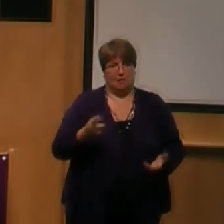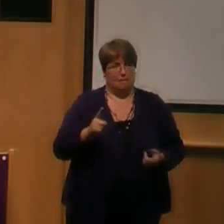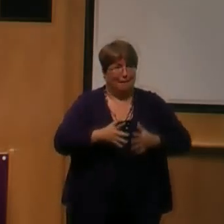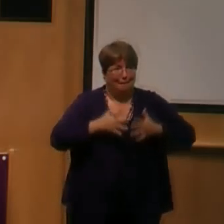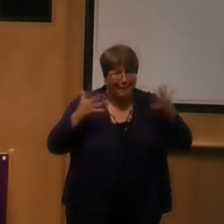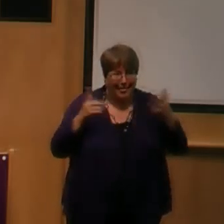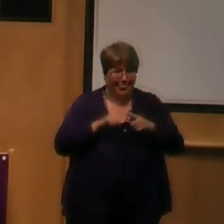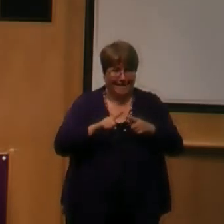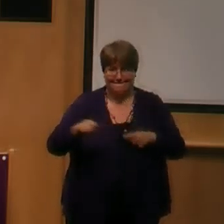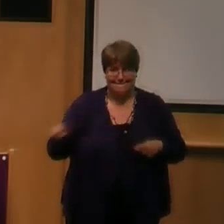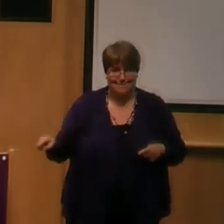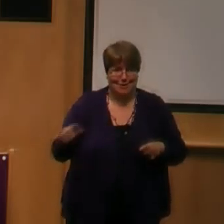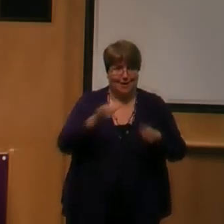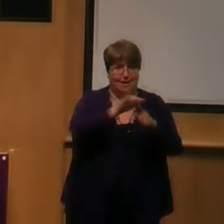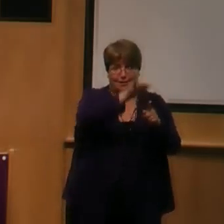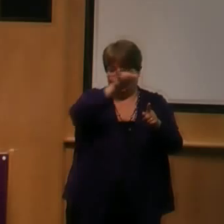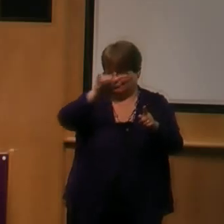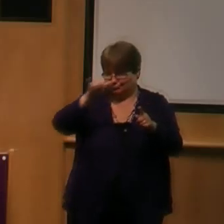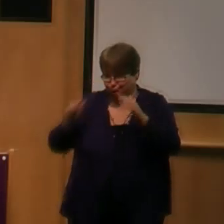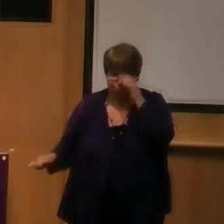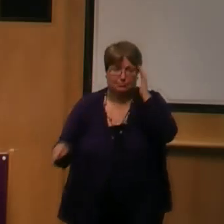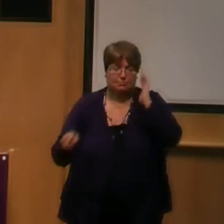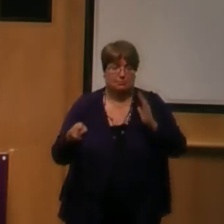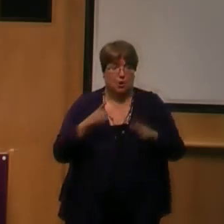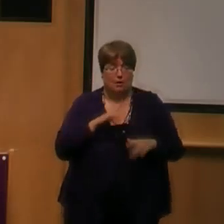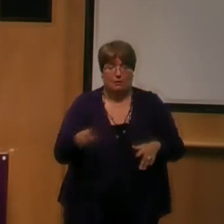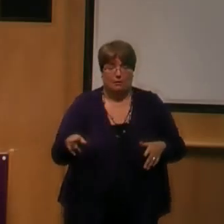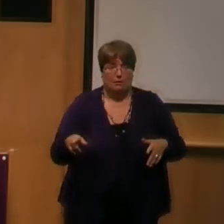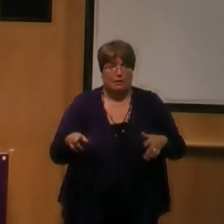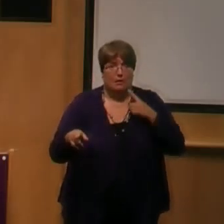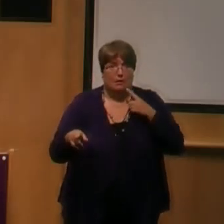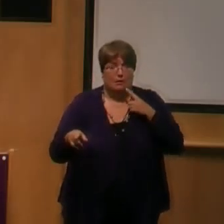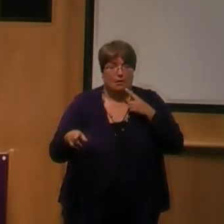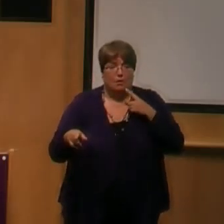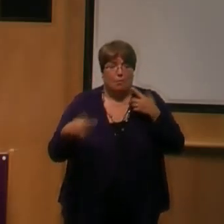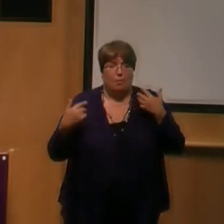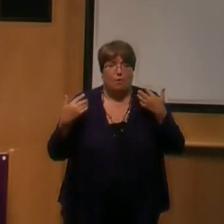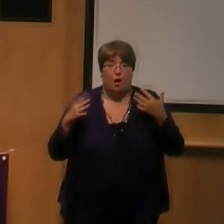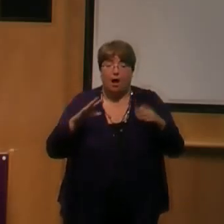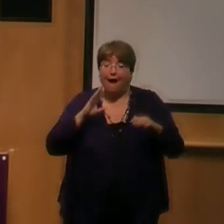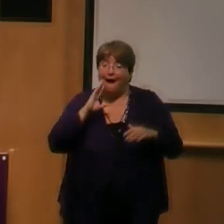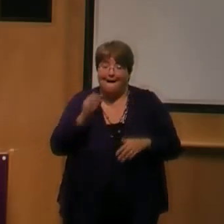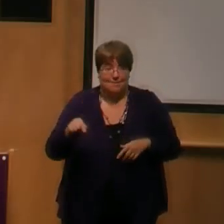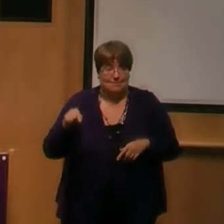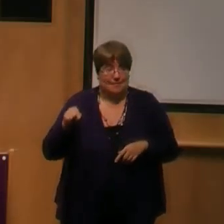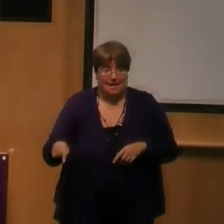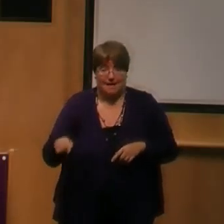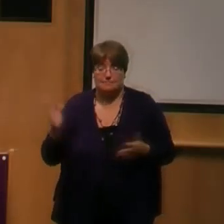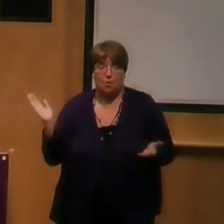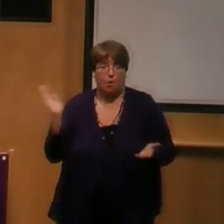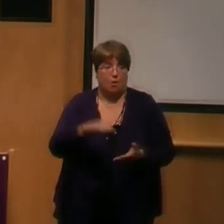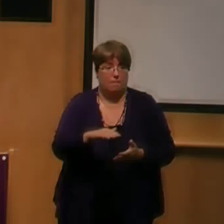event. Then they travel, they food, and they find themselves not involved in that